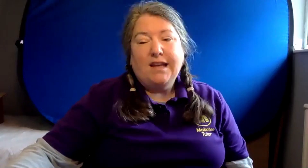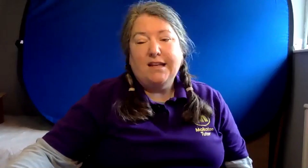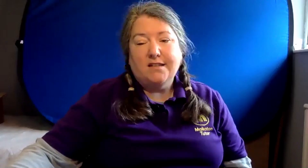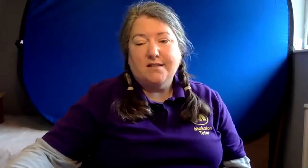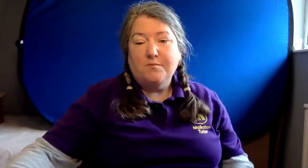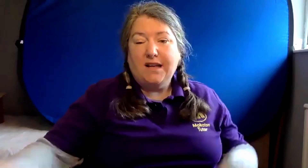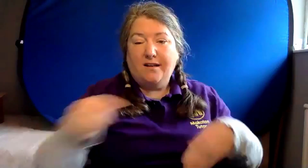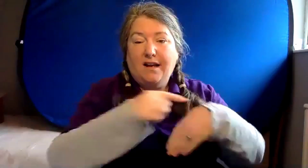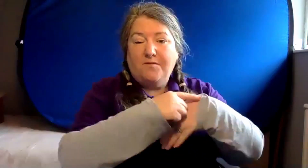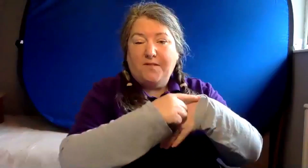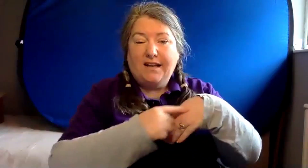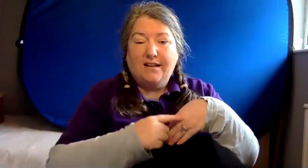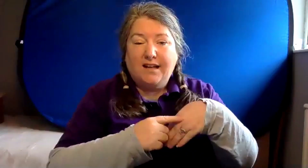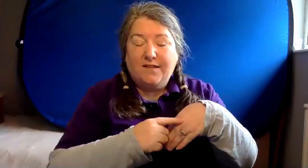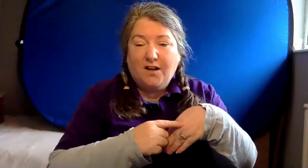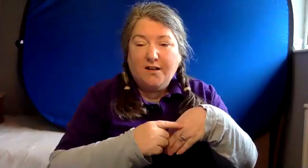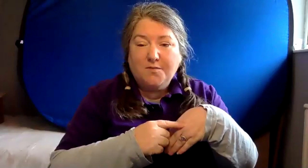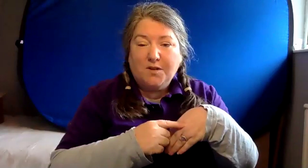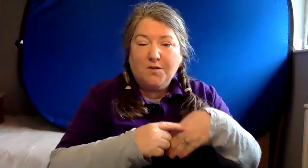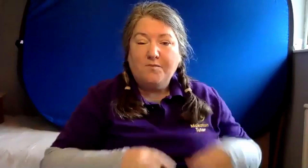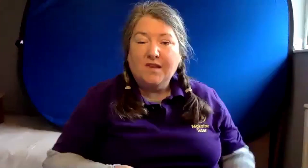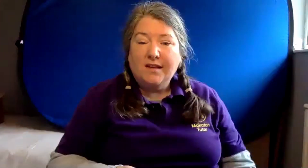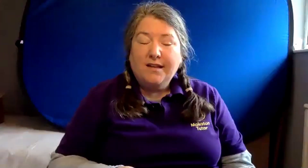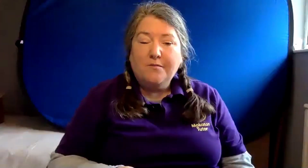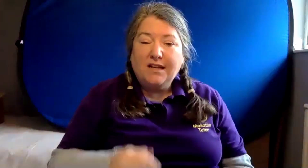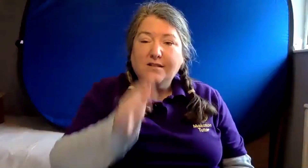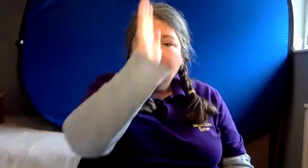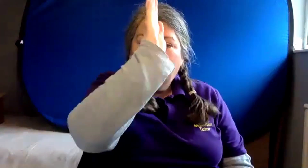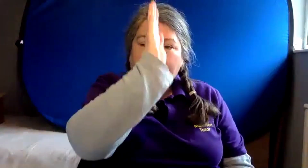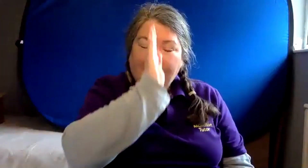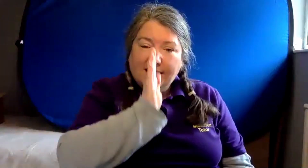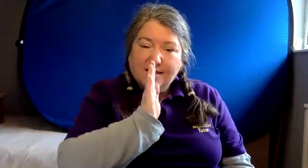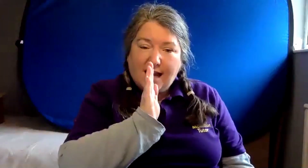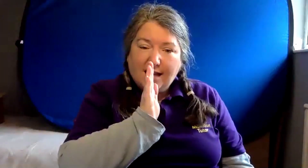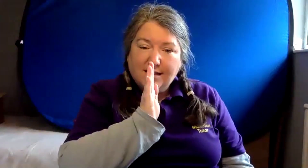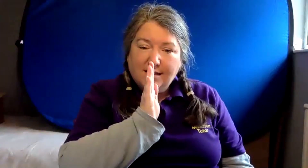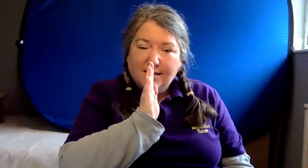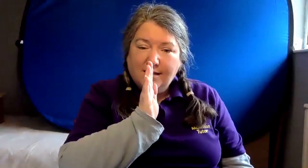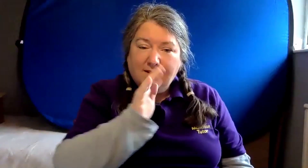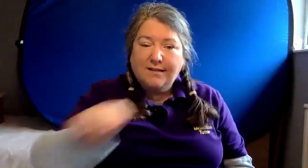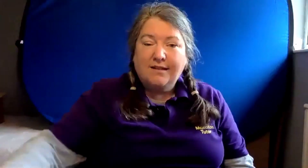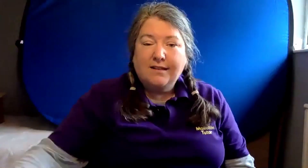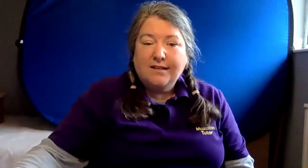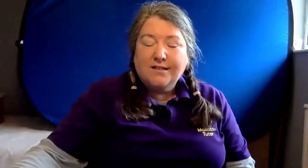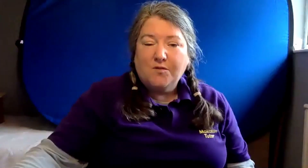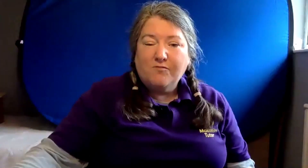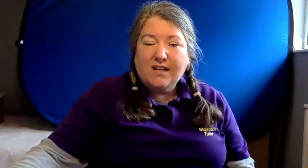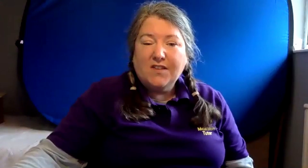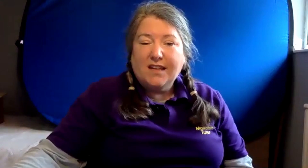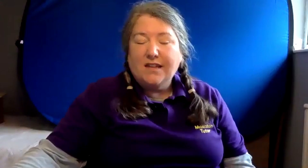it doesn't mean I'm feeling that I've coloured blue. It means I'm feeling sad. So you're really thinking that if